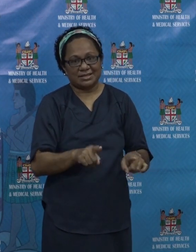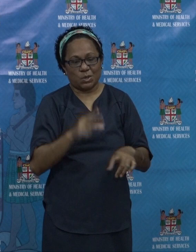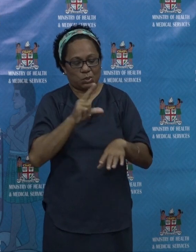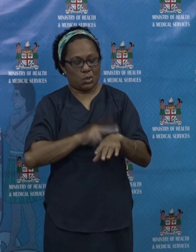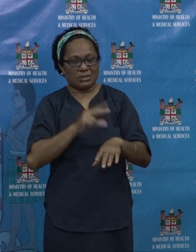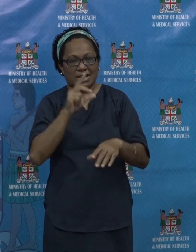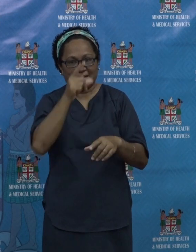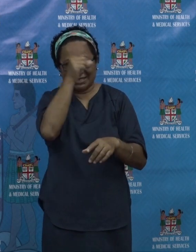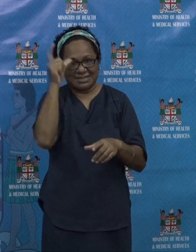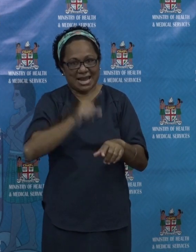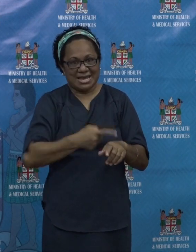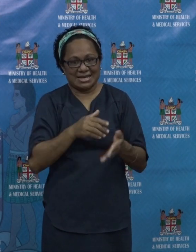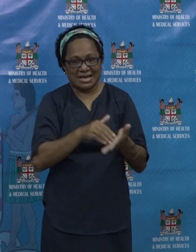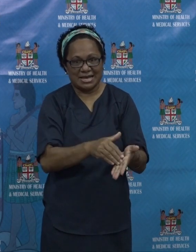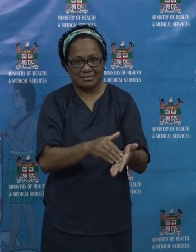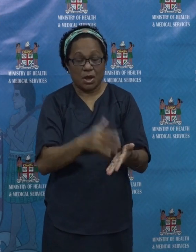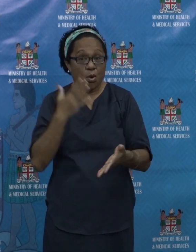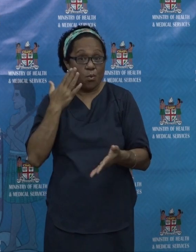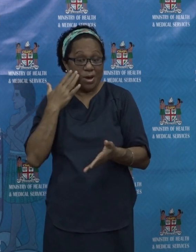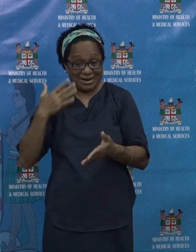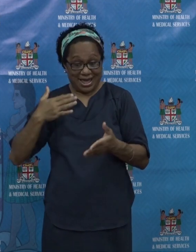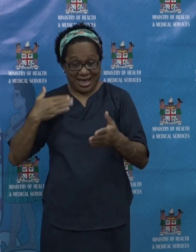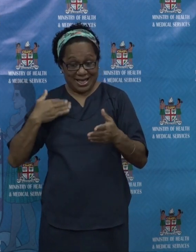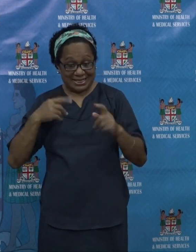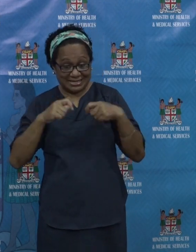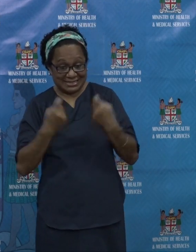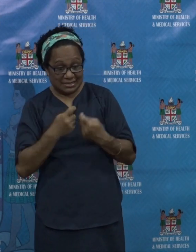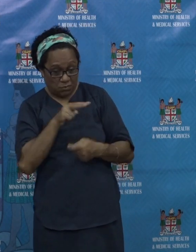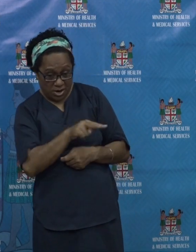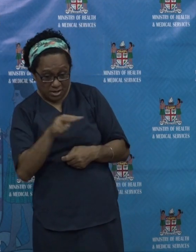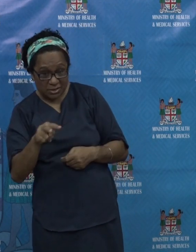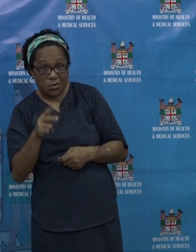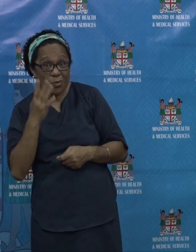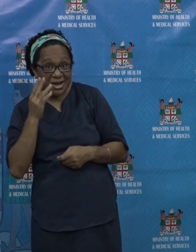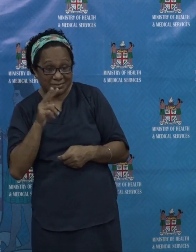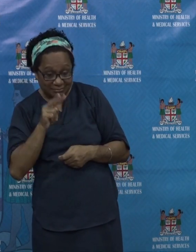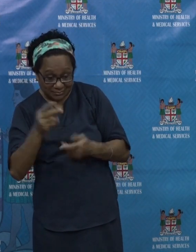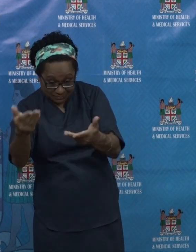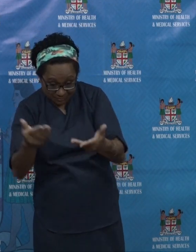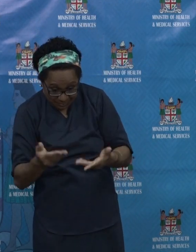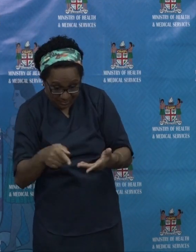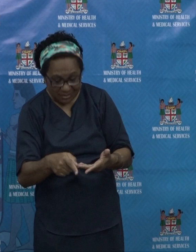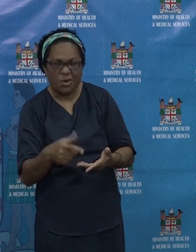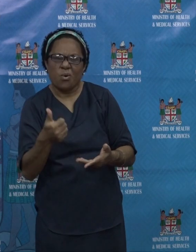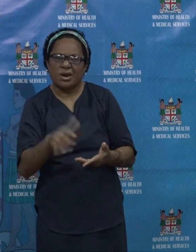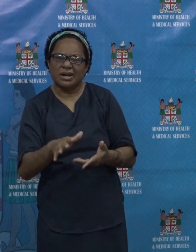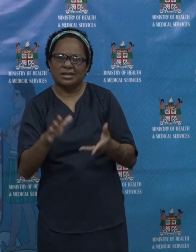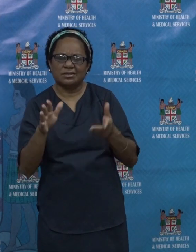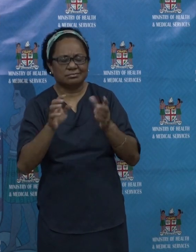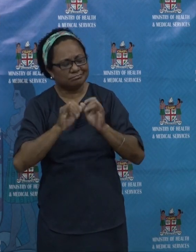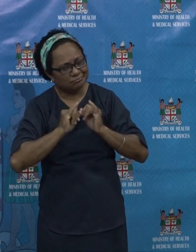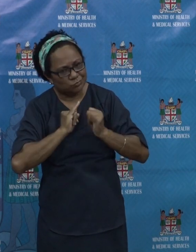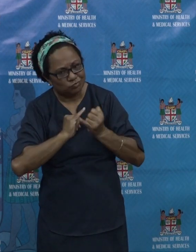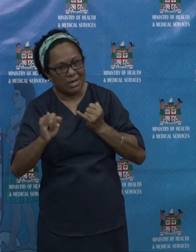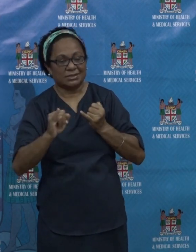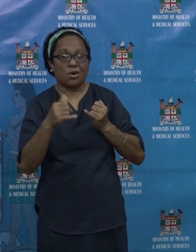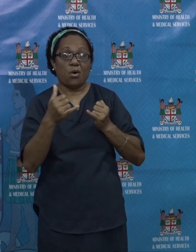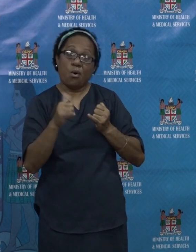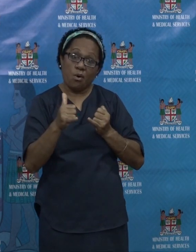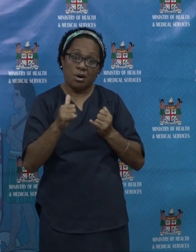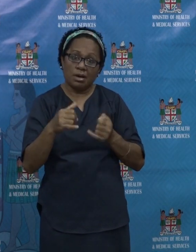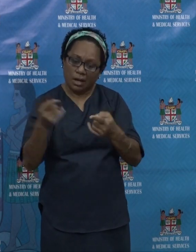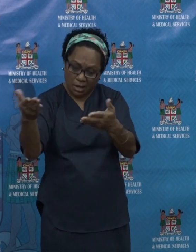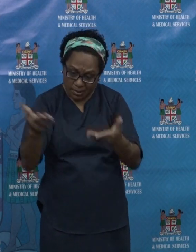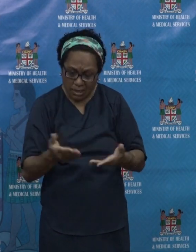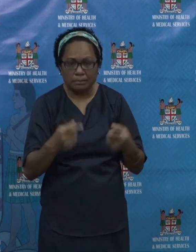When our health teams first saw these patients, most of them were either in critical condition or already passed away. We believe that